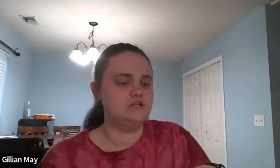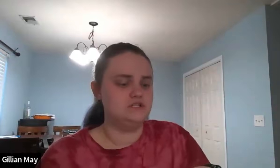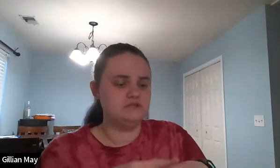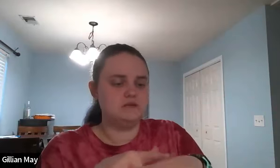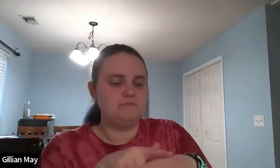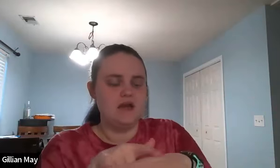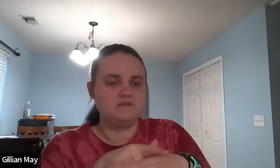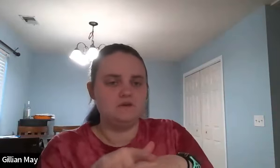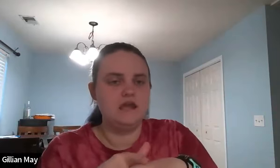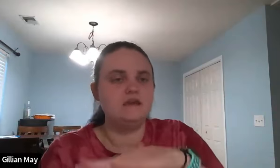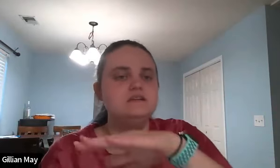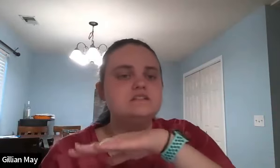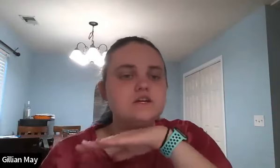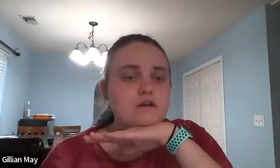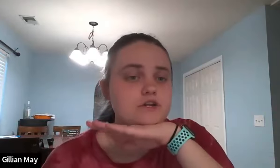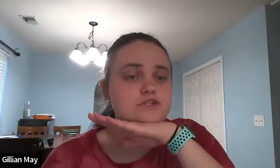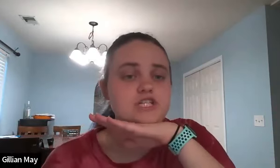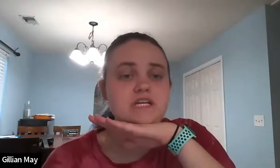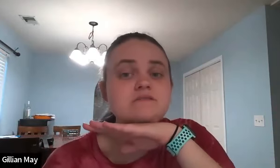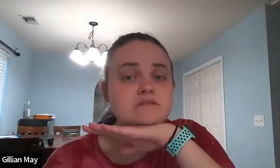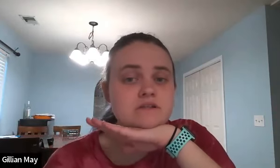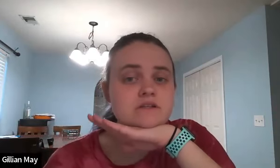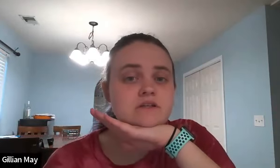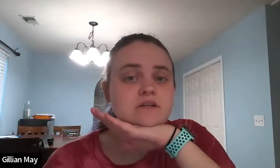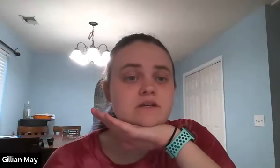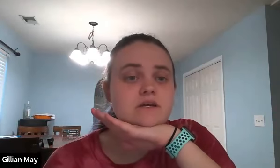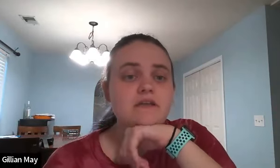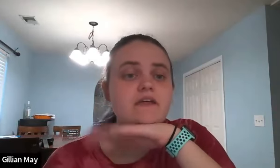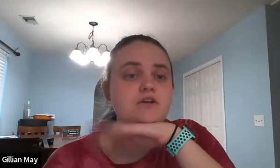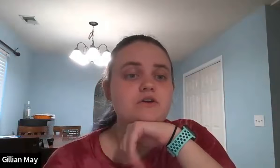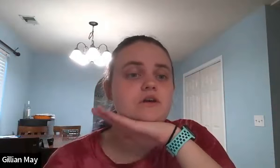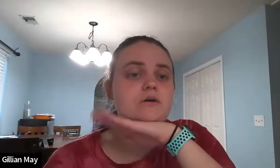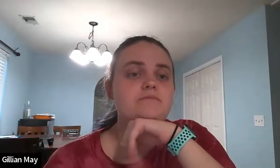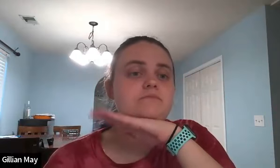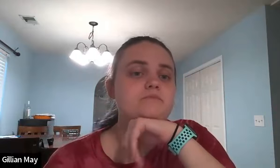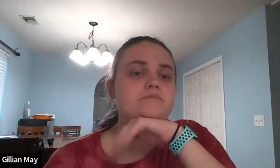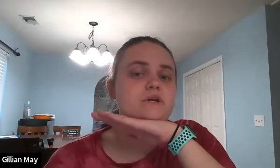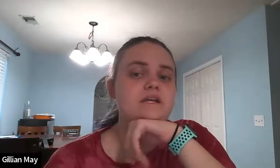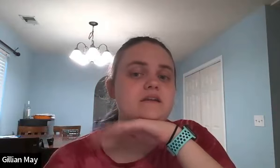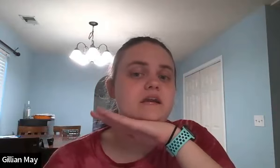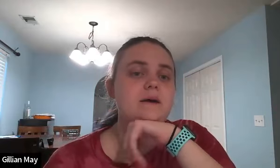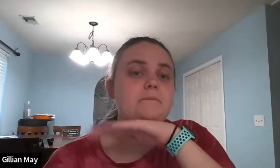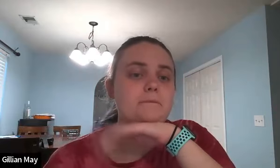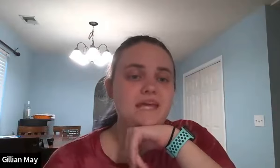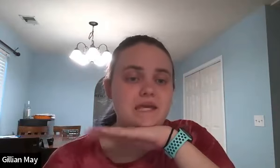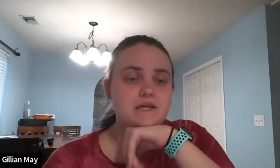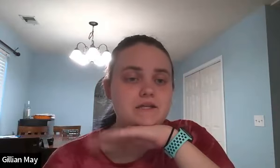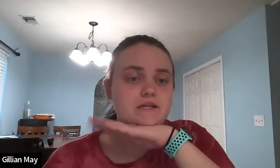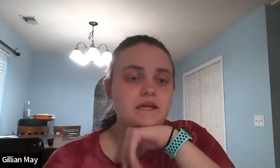to do is the back of your hand is going to go under your chin. And then you're going to bring it in. Yeah. Pig,